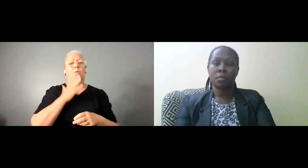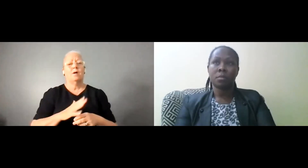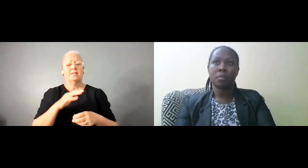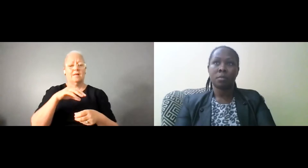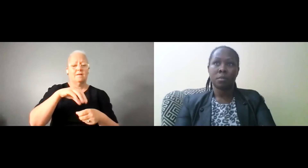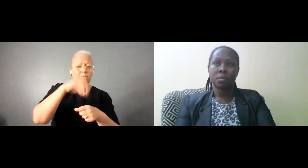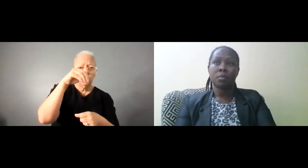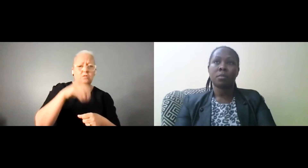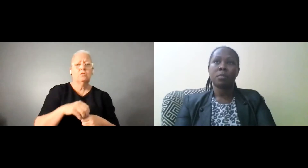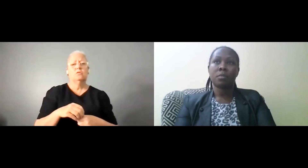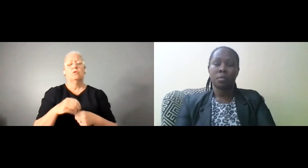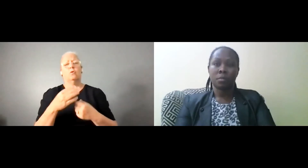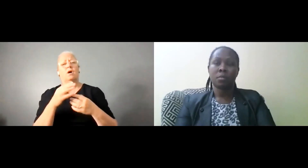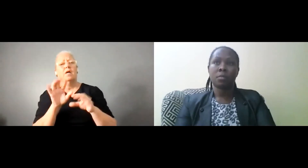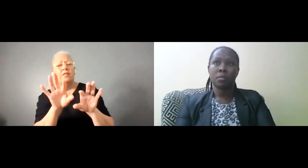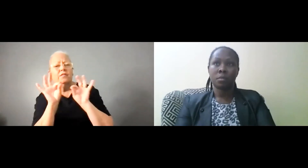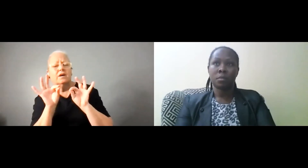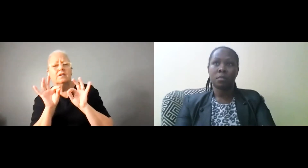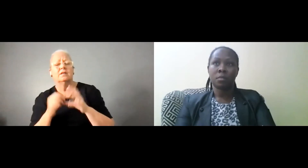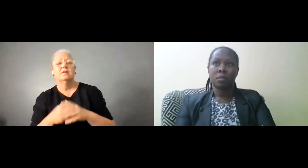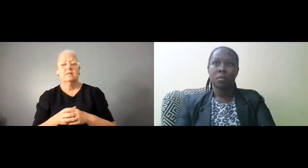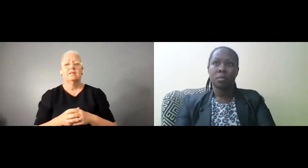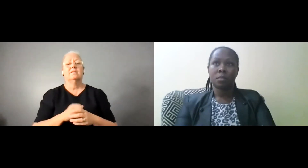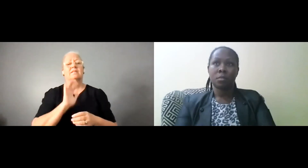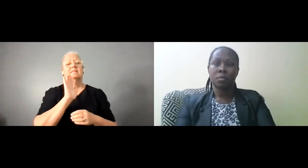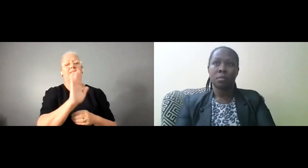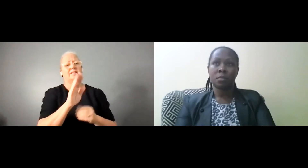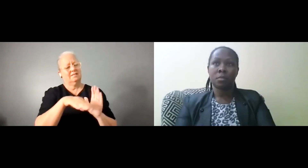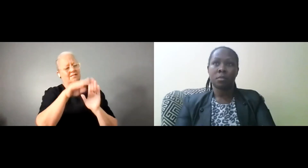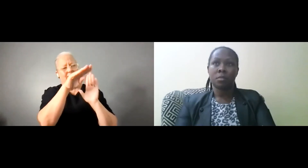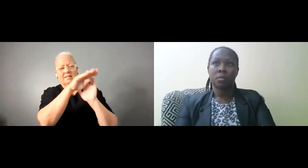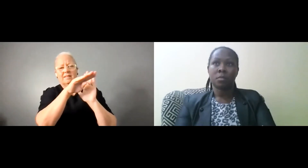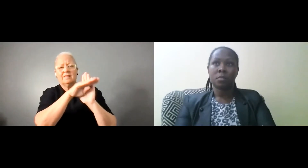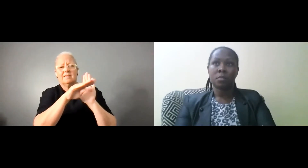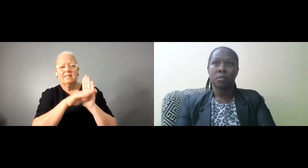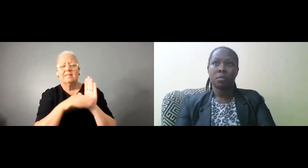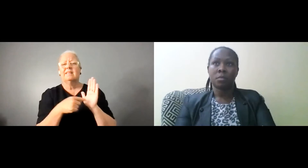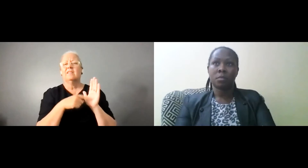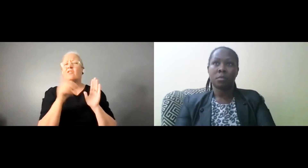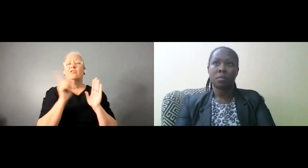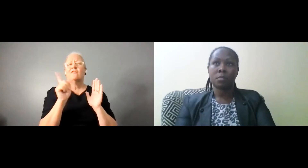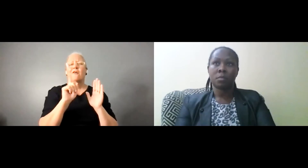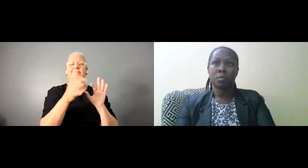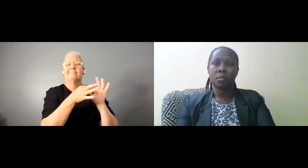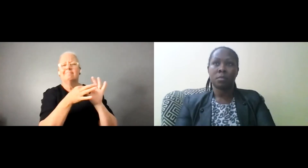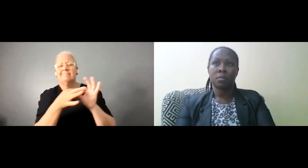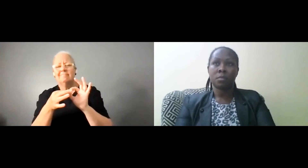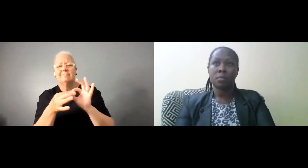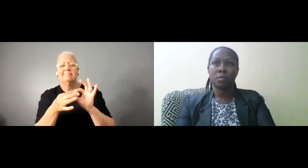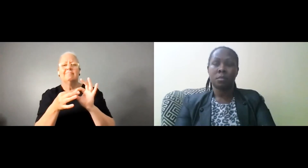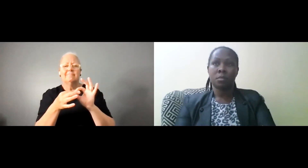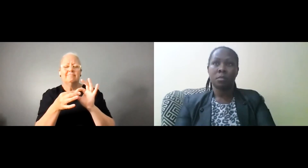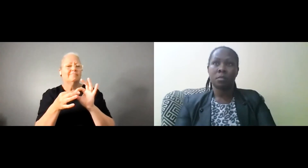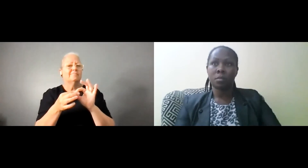or the election laws are not favoring for persons with disability. For example,